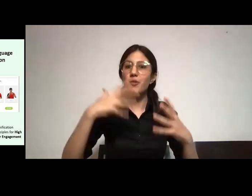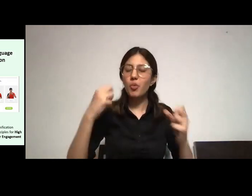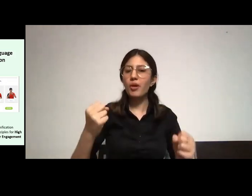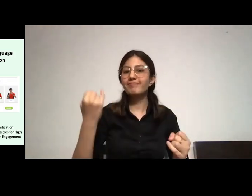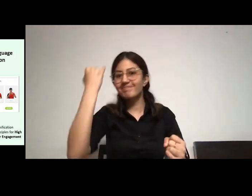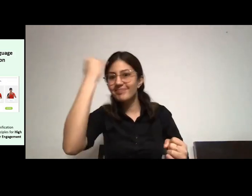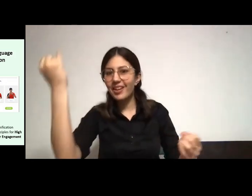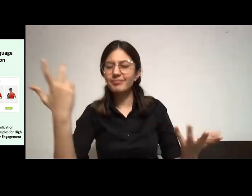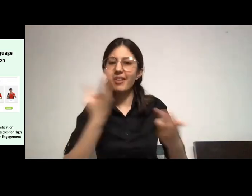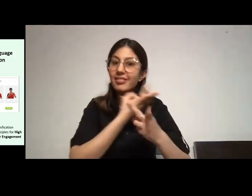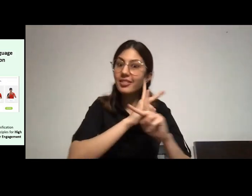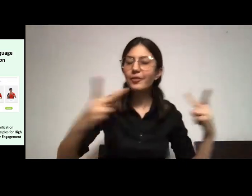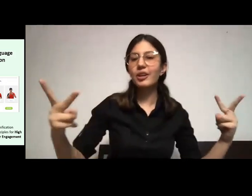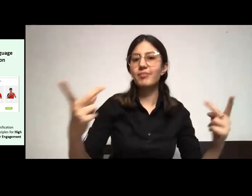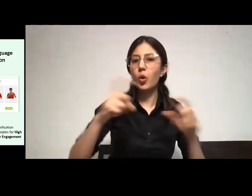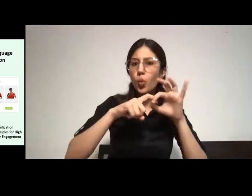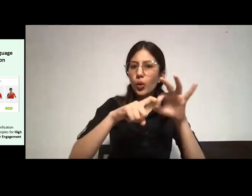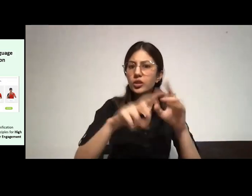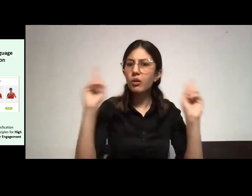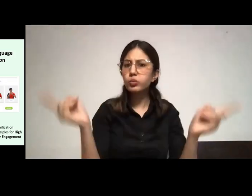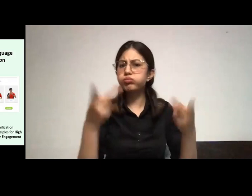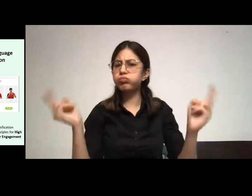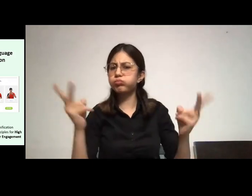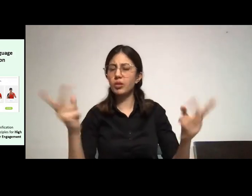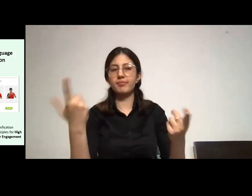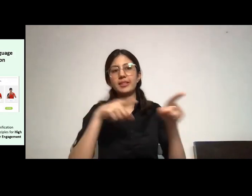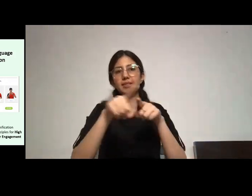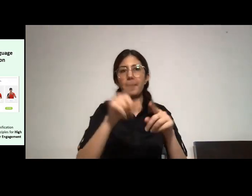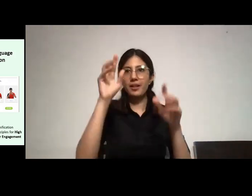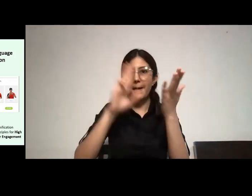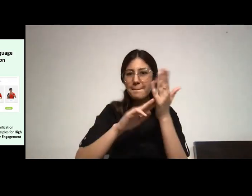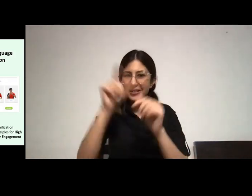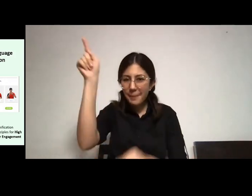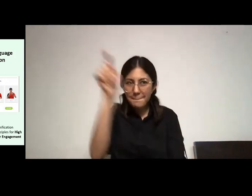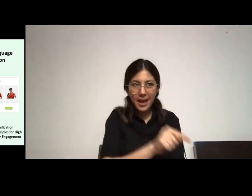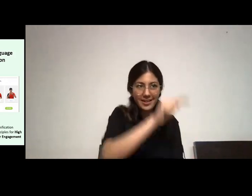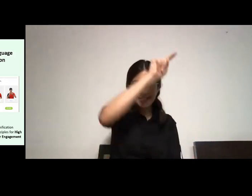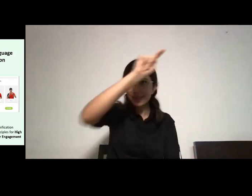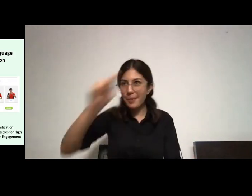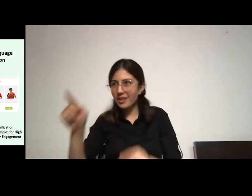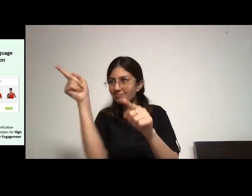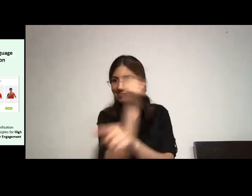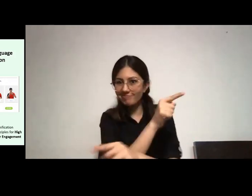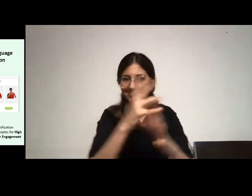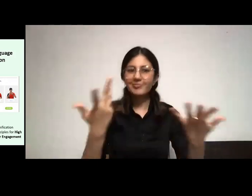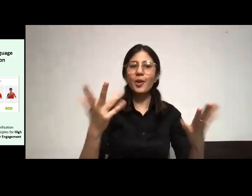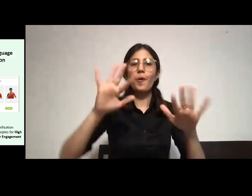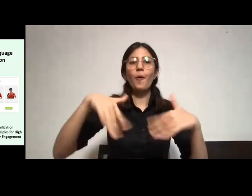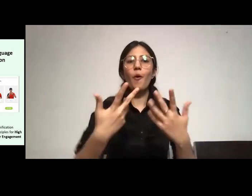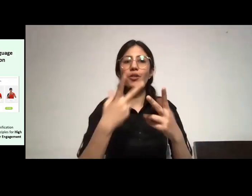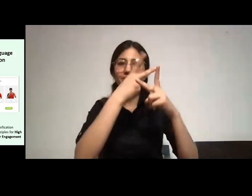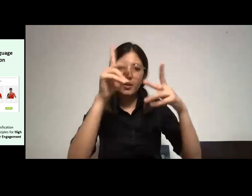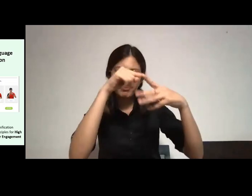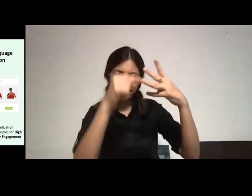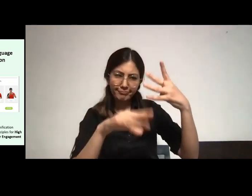different types of questions. Like there are multiple choice questions, there are match the following questions, and to make the process more fun, to make it